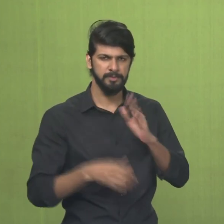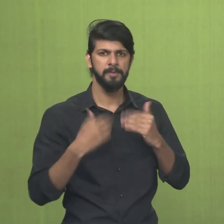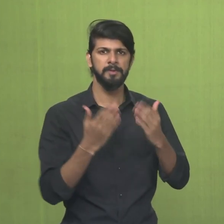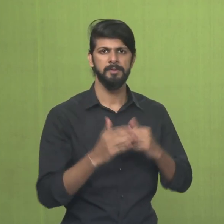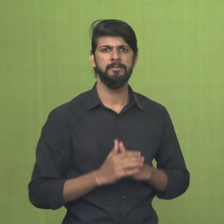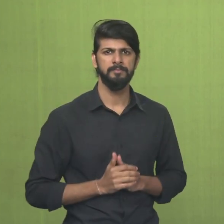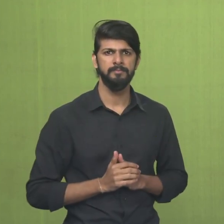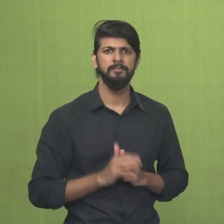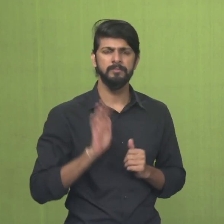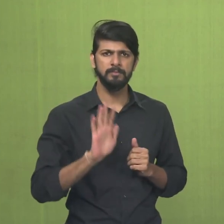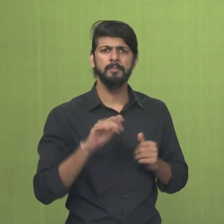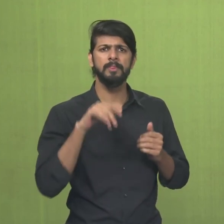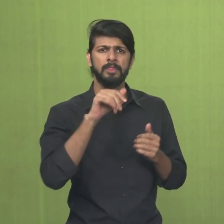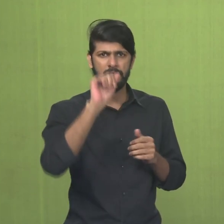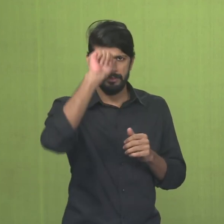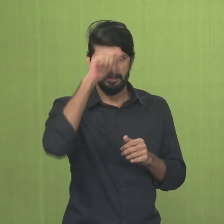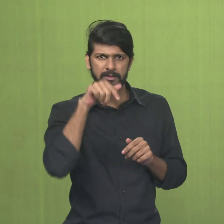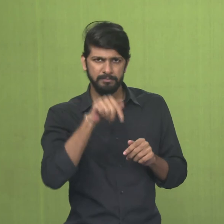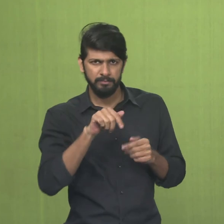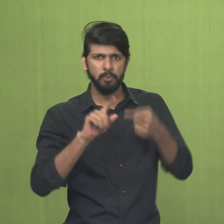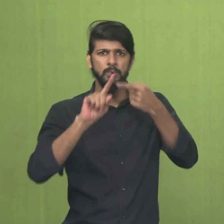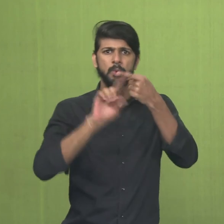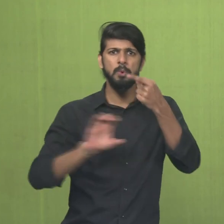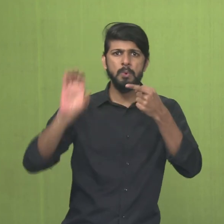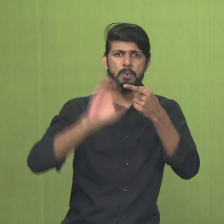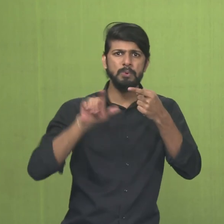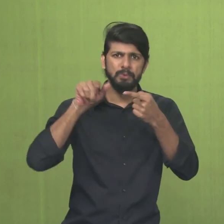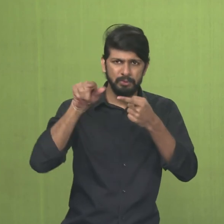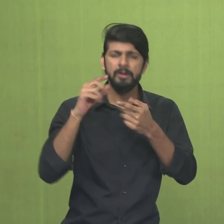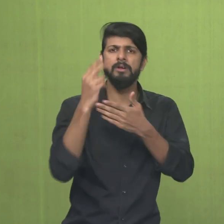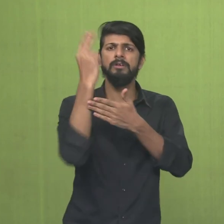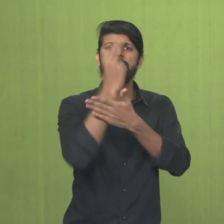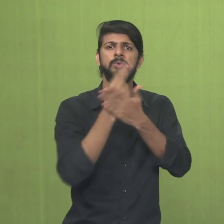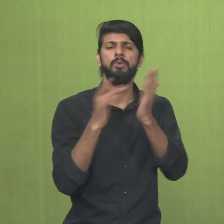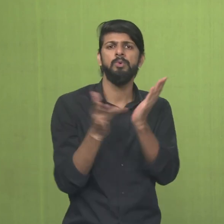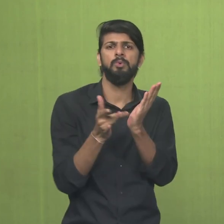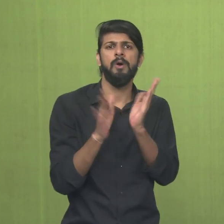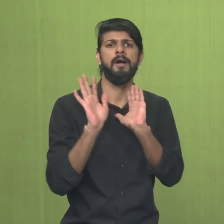Let us quickly understand the description and details of the third painting.